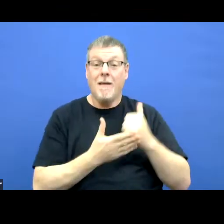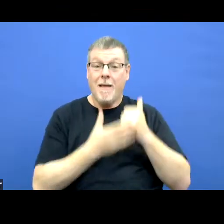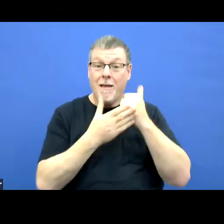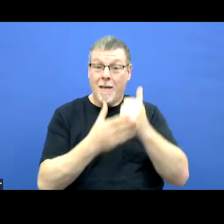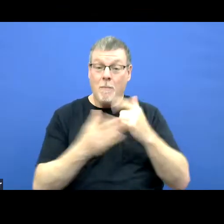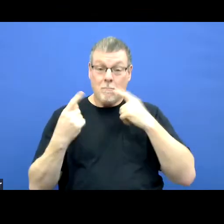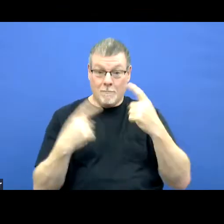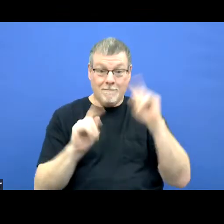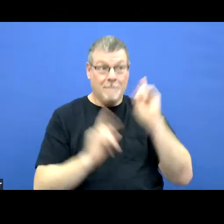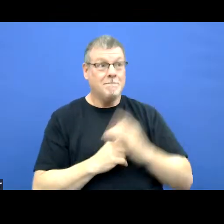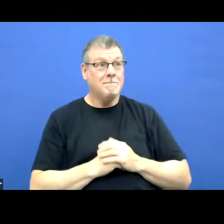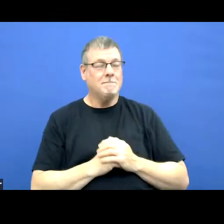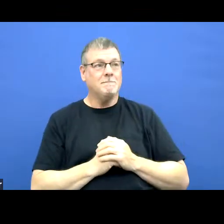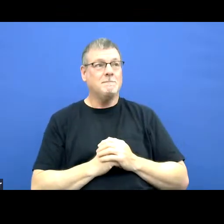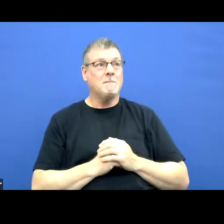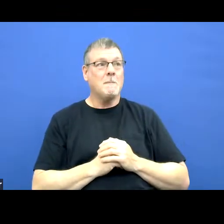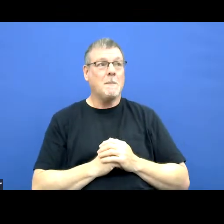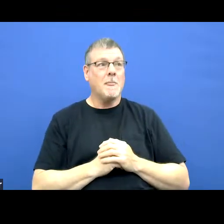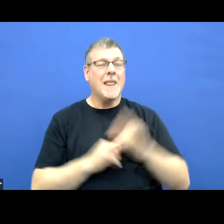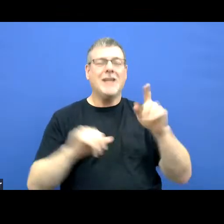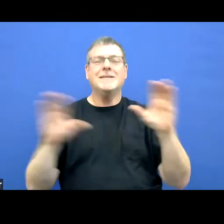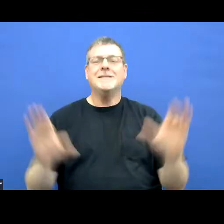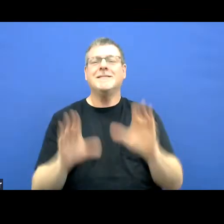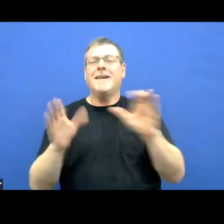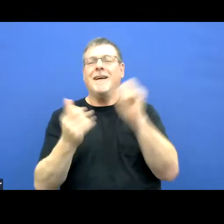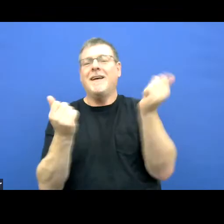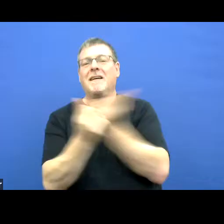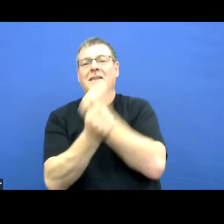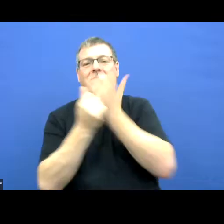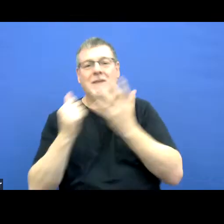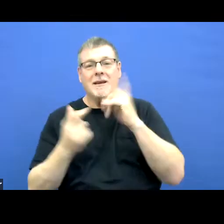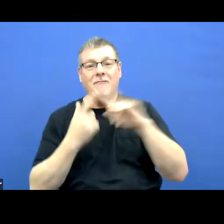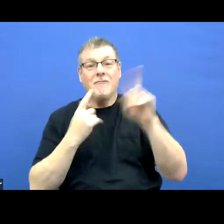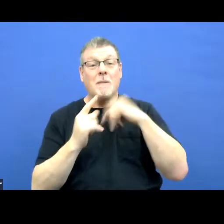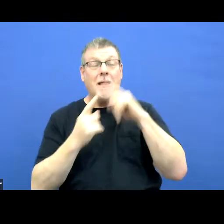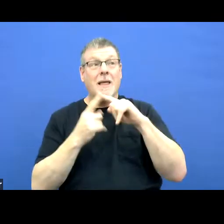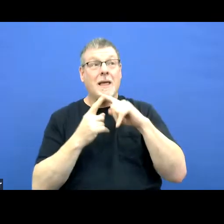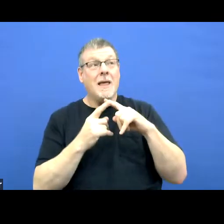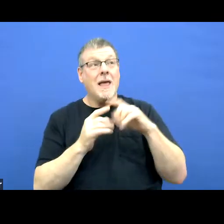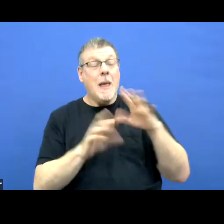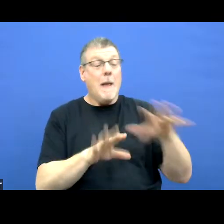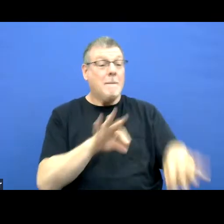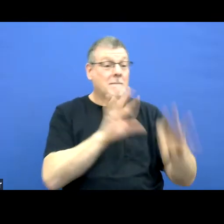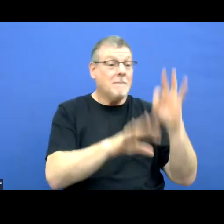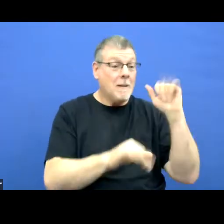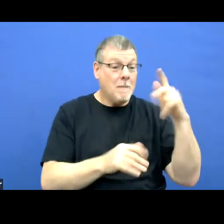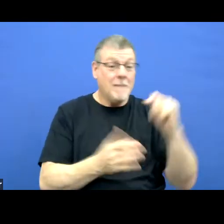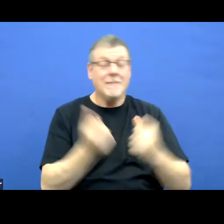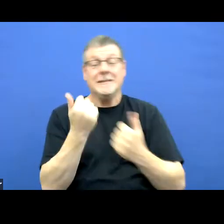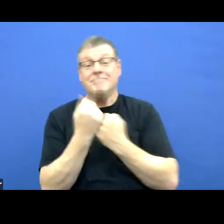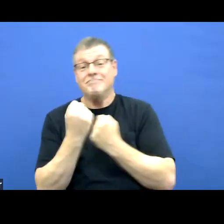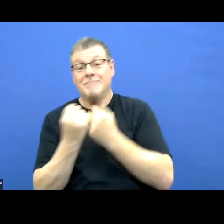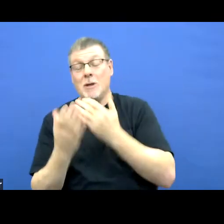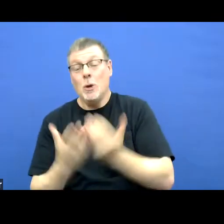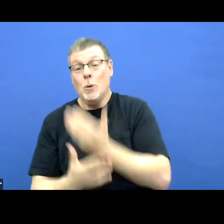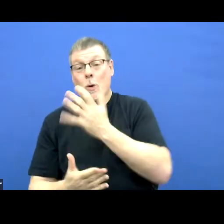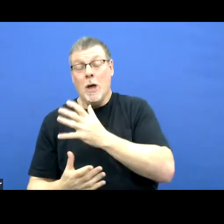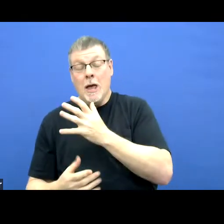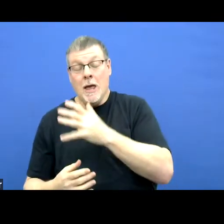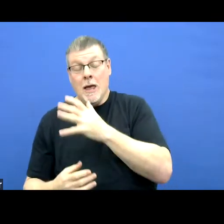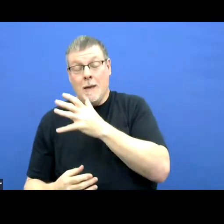for their families. She has done everything from helping to clean an apartment, assisting a new mother, or planning a